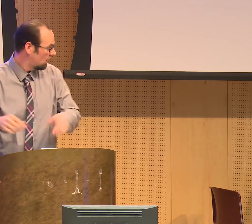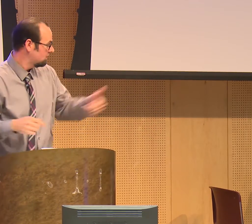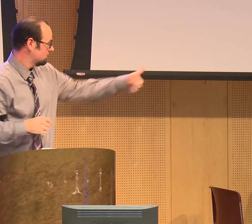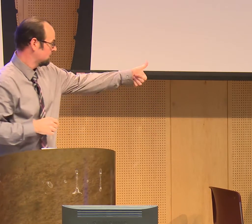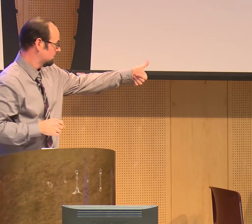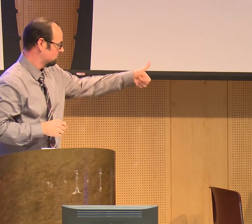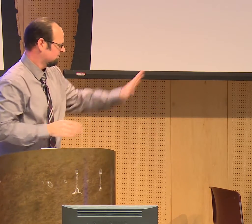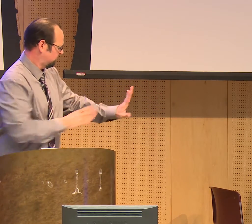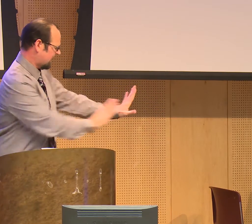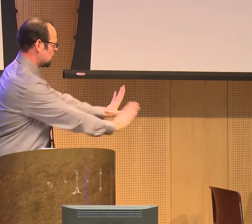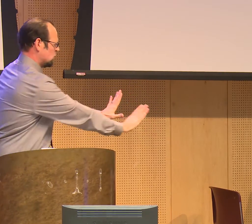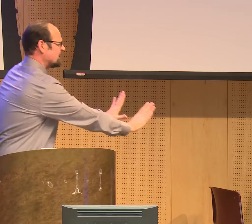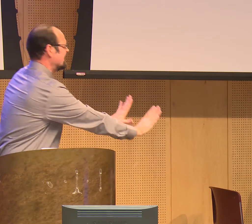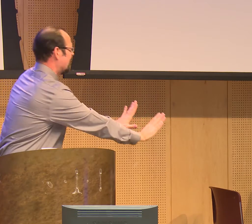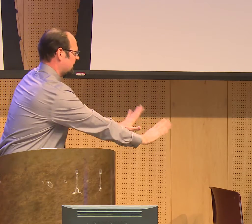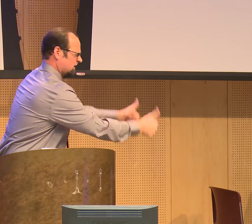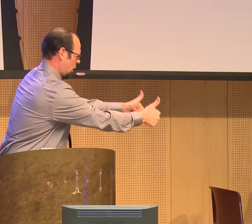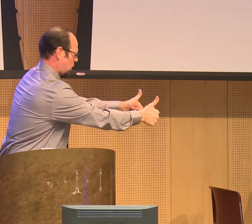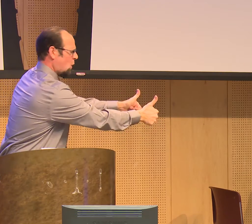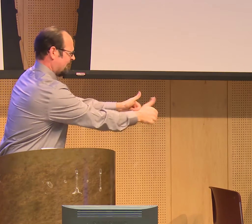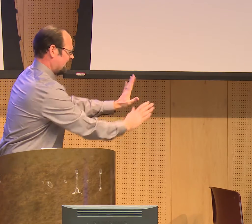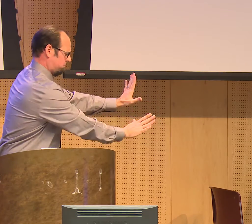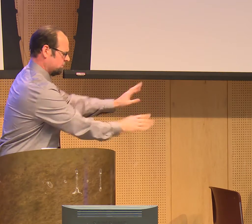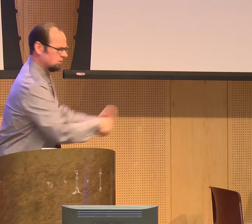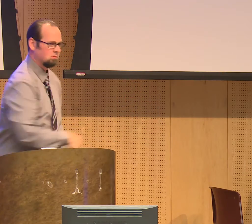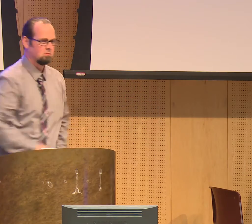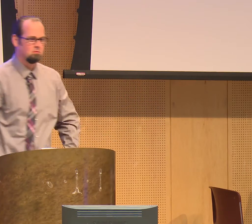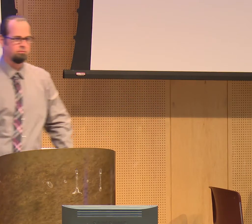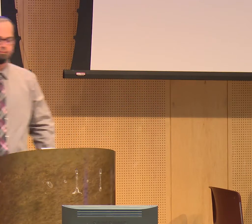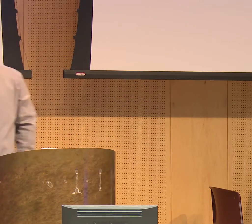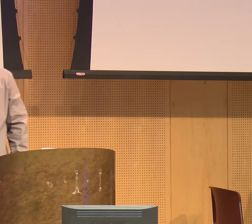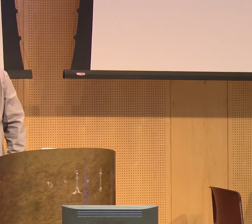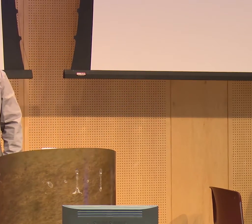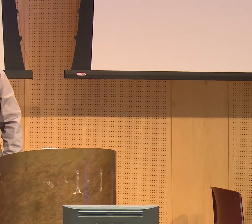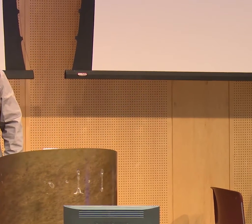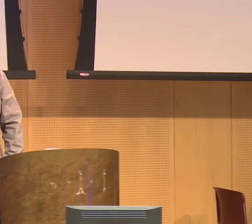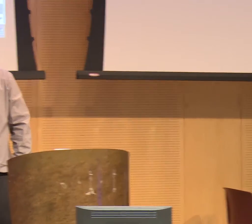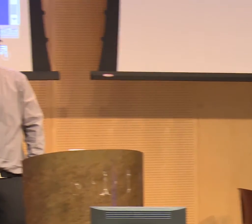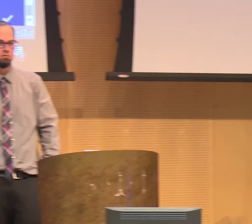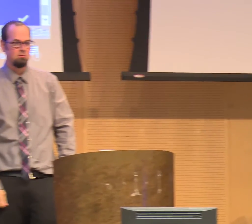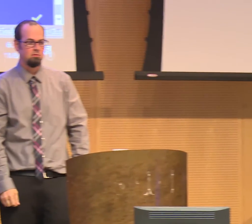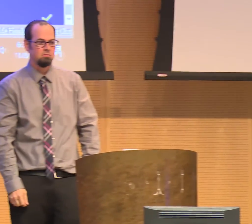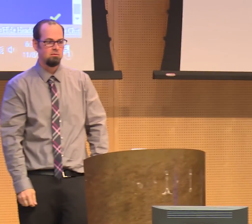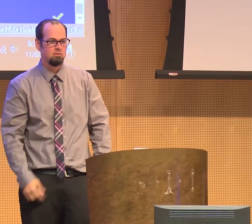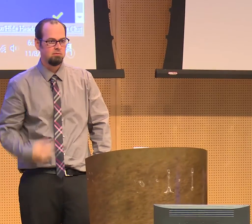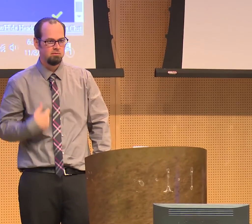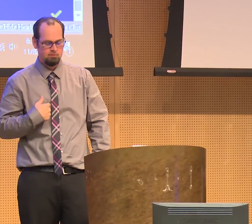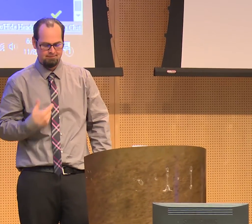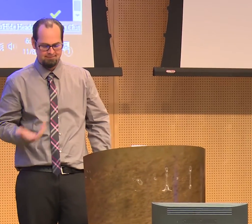people, basically have me stand over his shoulder, not talk to me, just say, stay in my place.